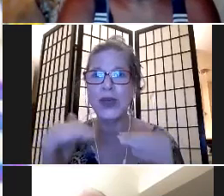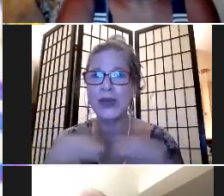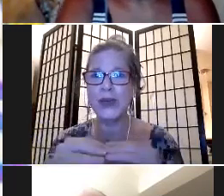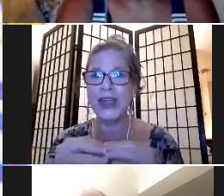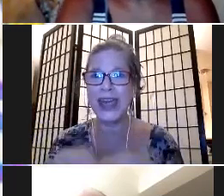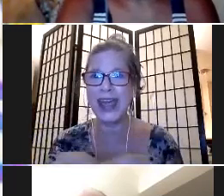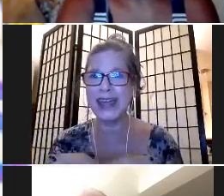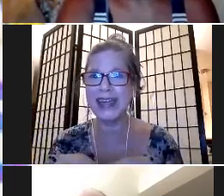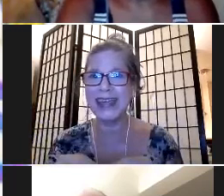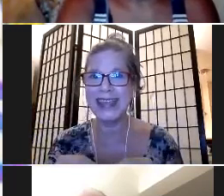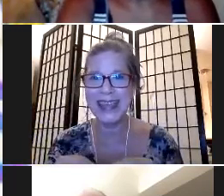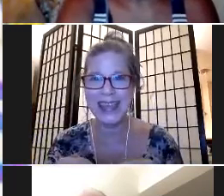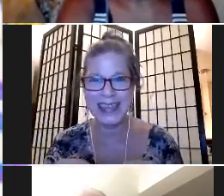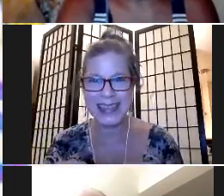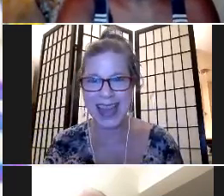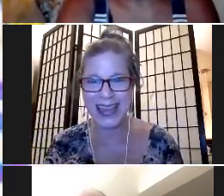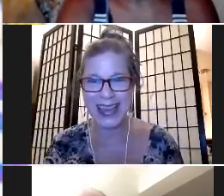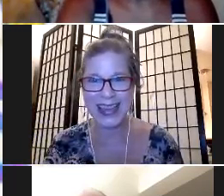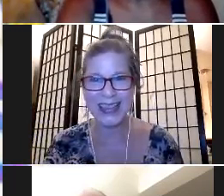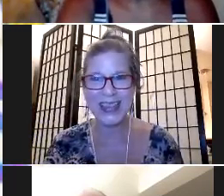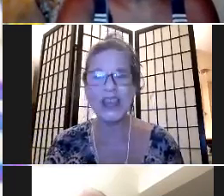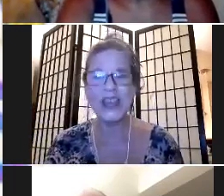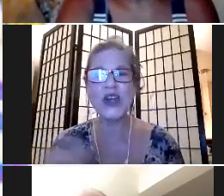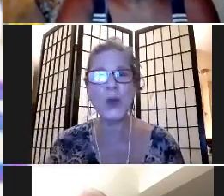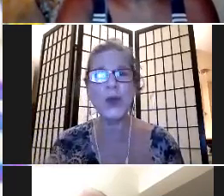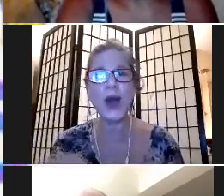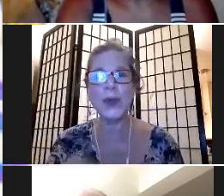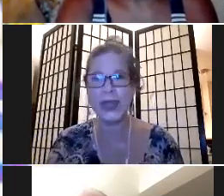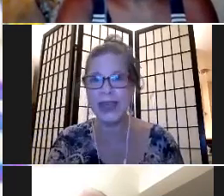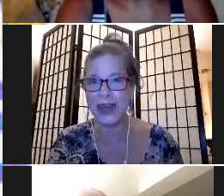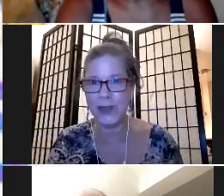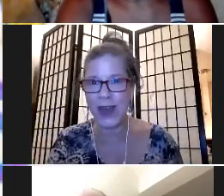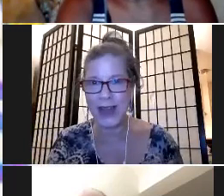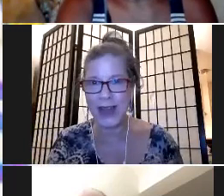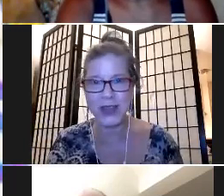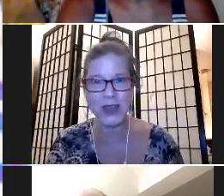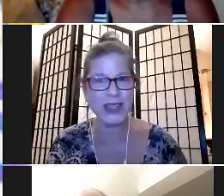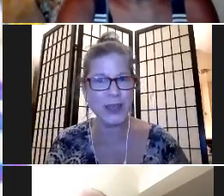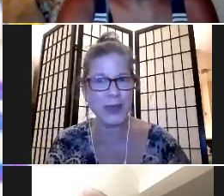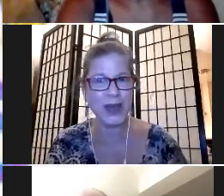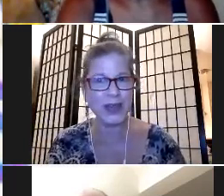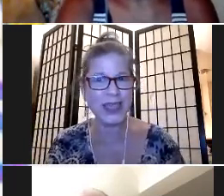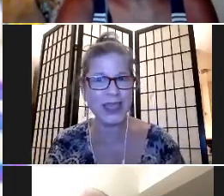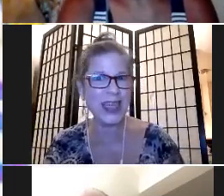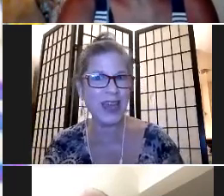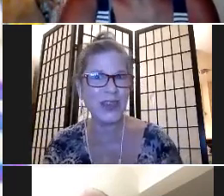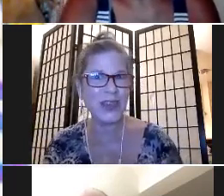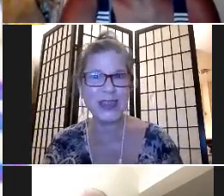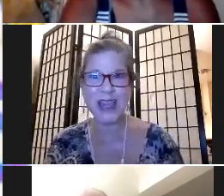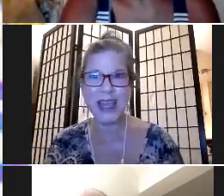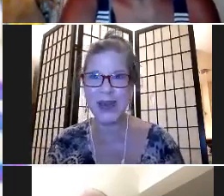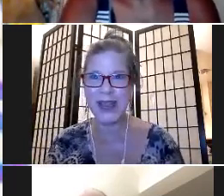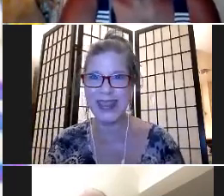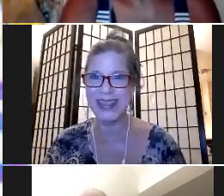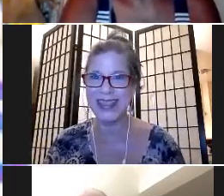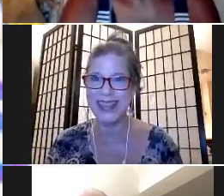you communicate signing, you'll probably get it faster than somebody else that doesn't have somebody to sign